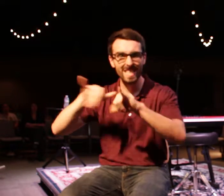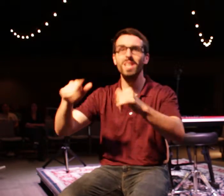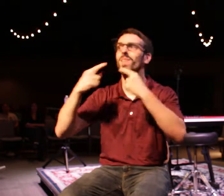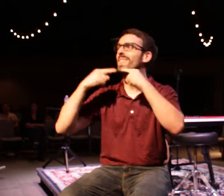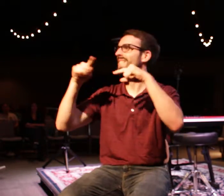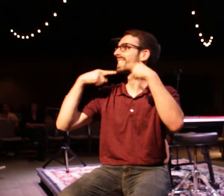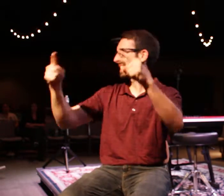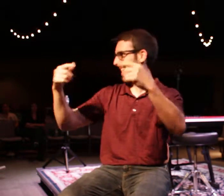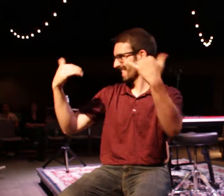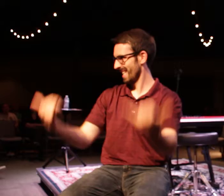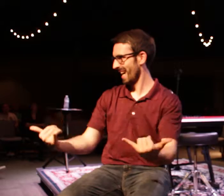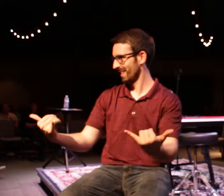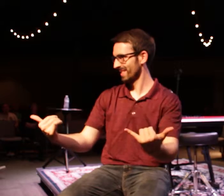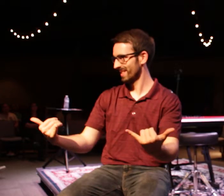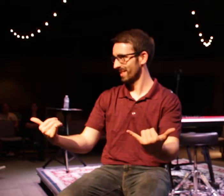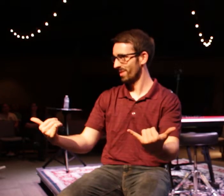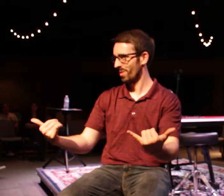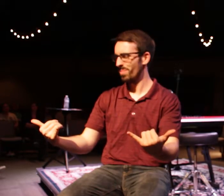why?